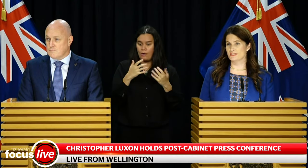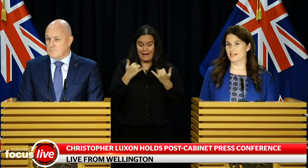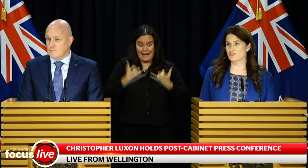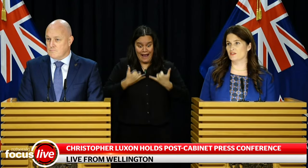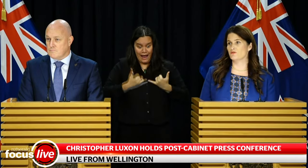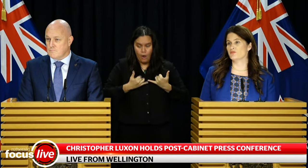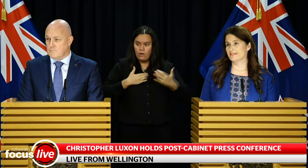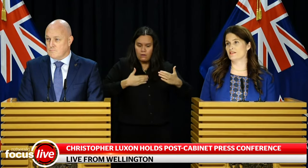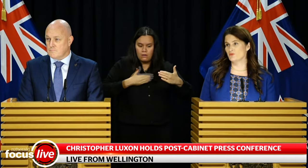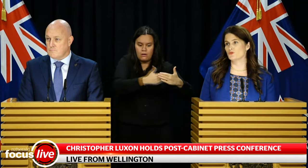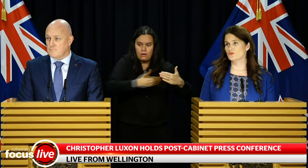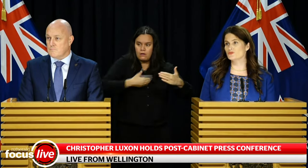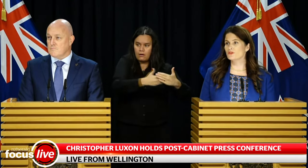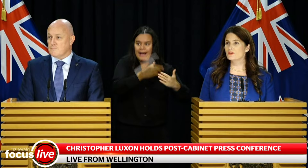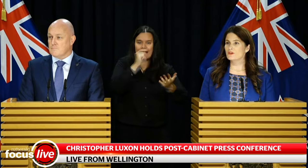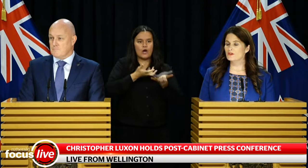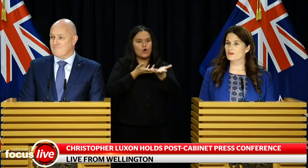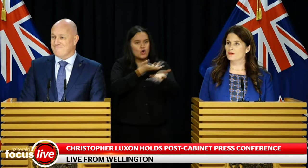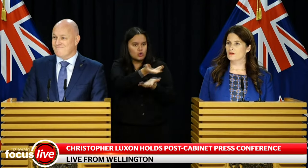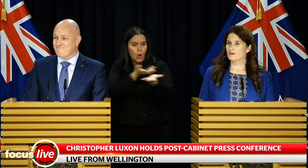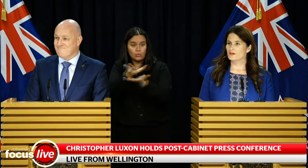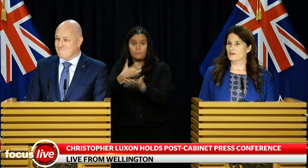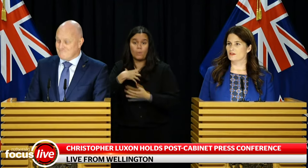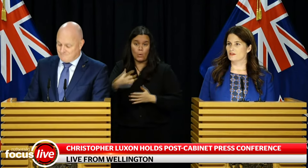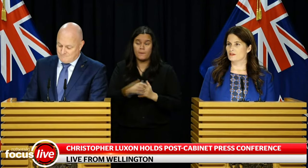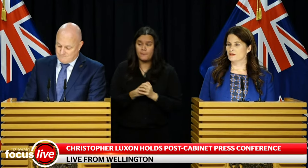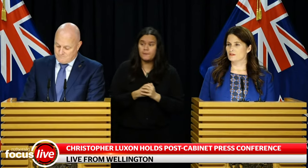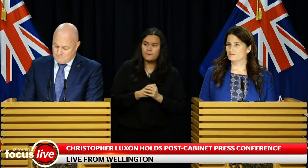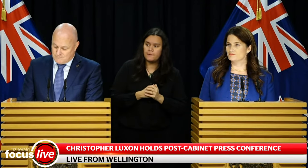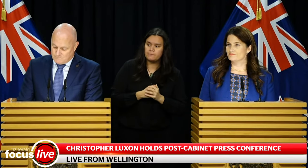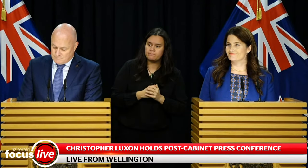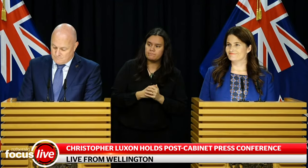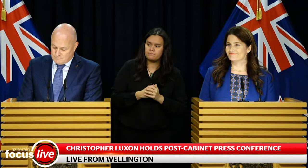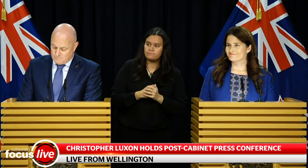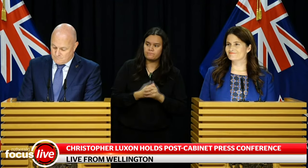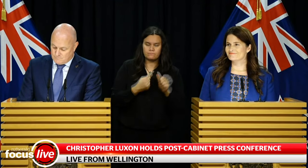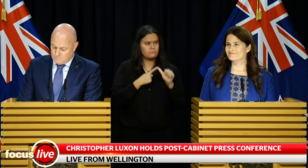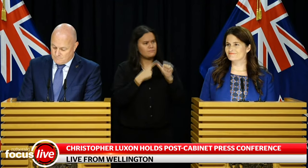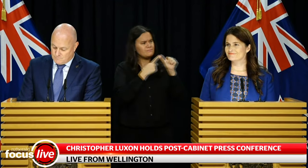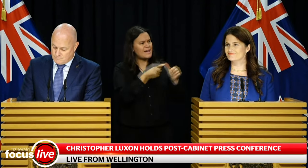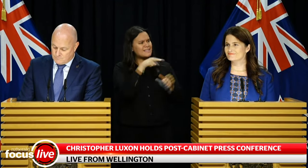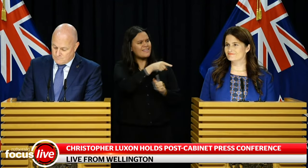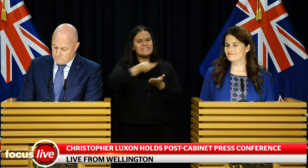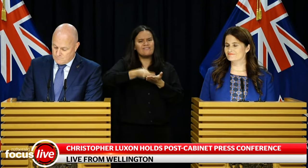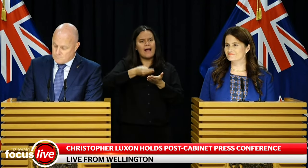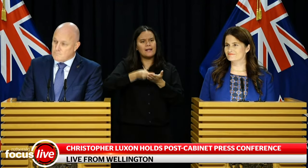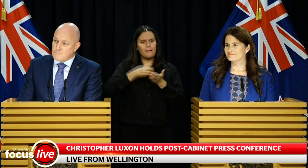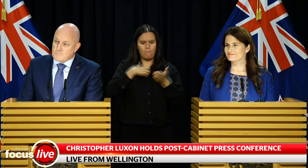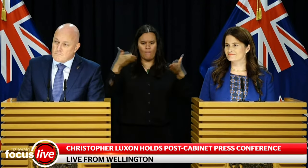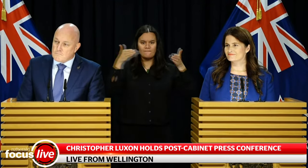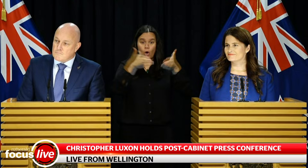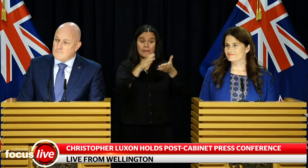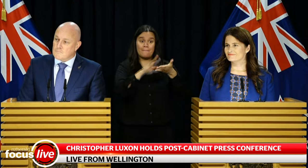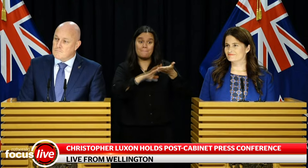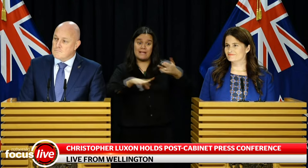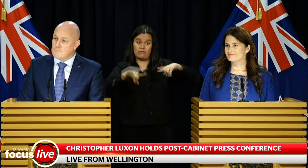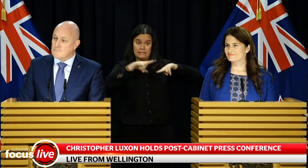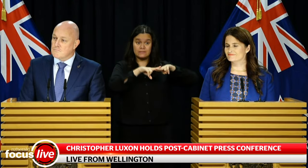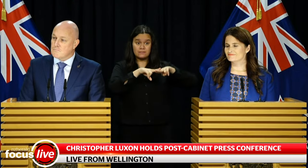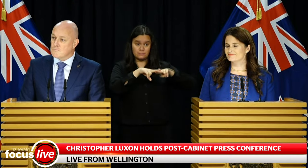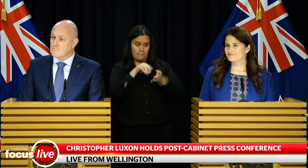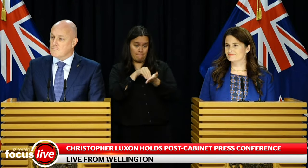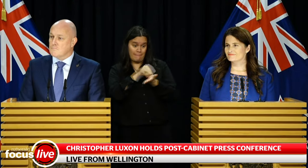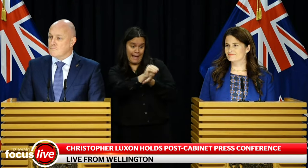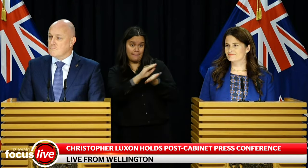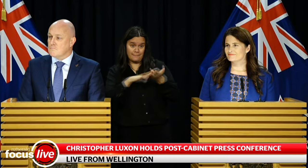piece of legislation that reflects their views. Following on that, this is focused on families and parents, but how much will this data that you're